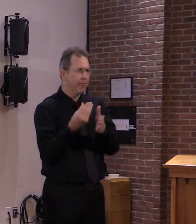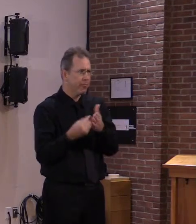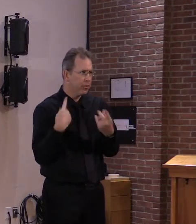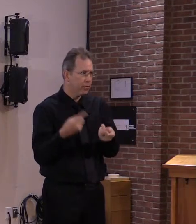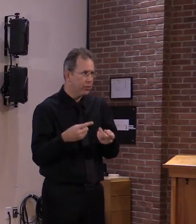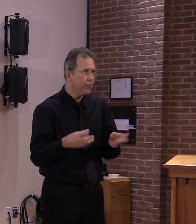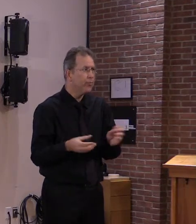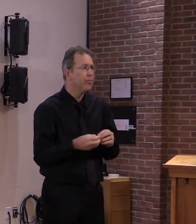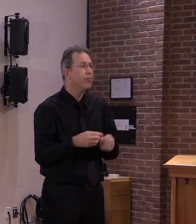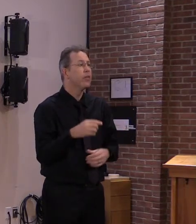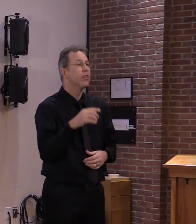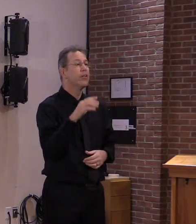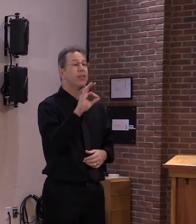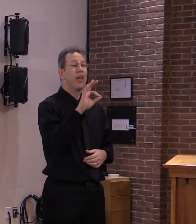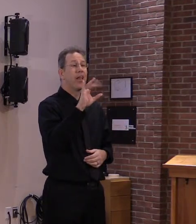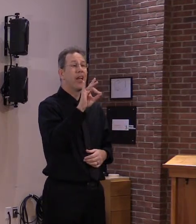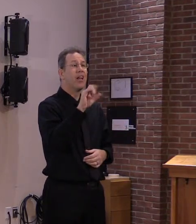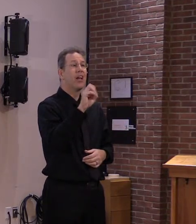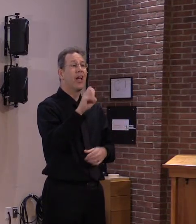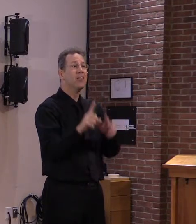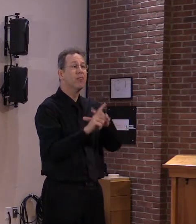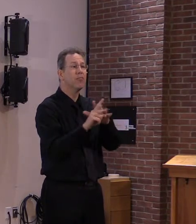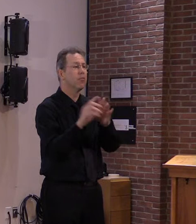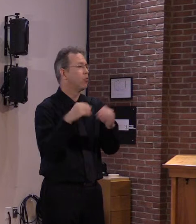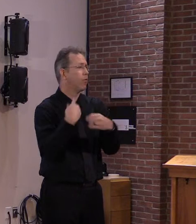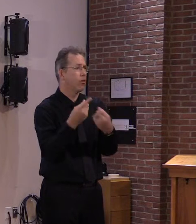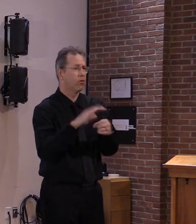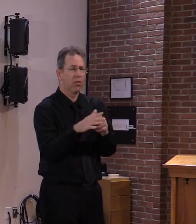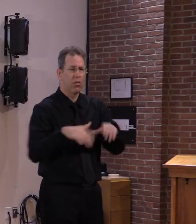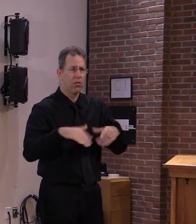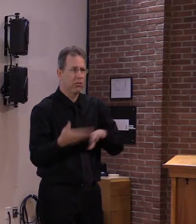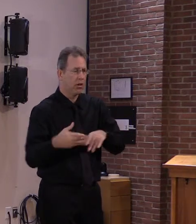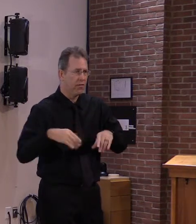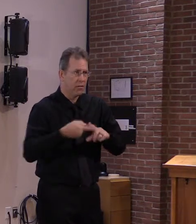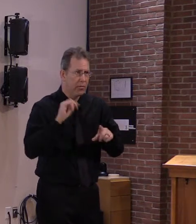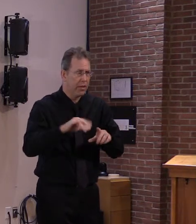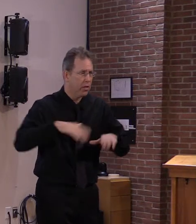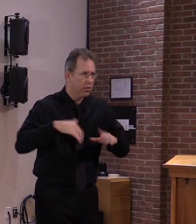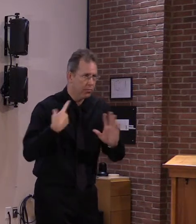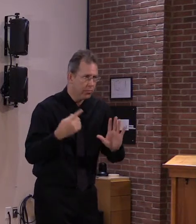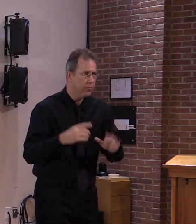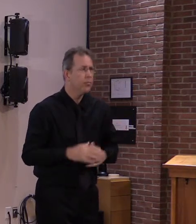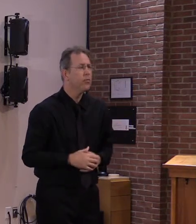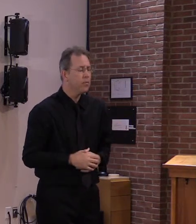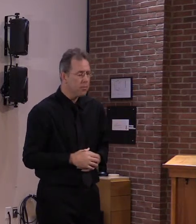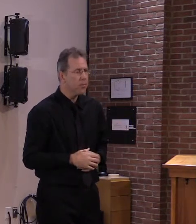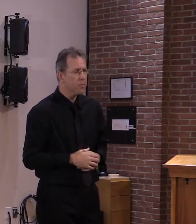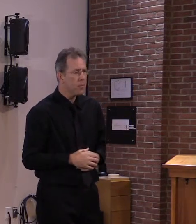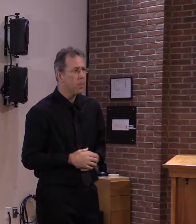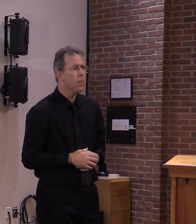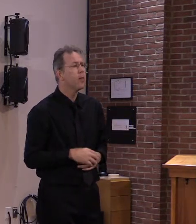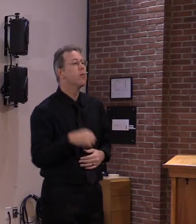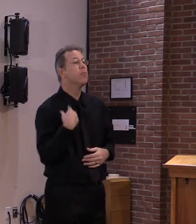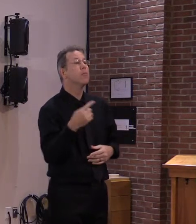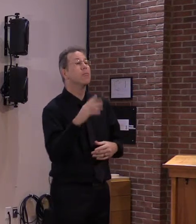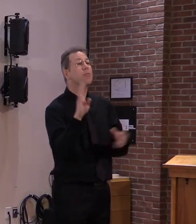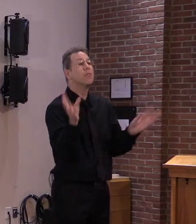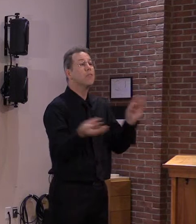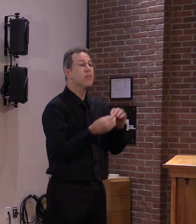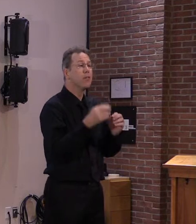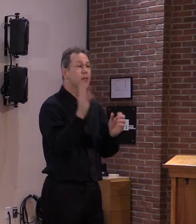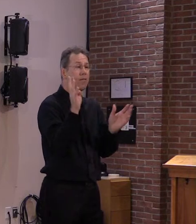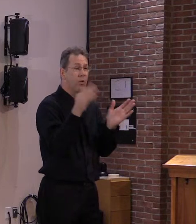person until they have satisfied quarantine requirements. We believe it is important for all Vermonters to be responsible during the holiday